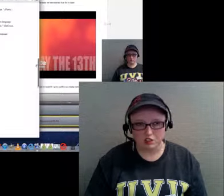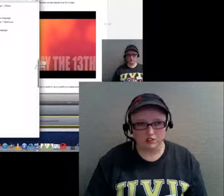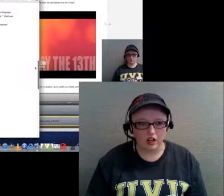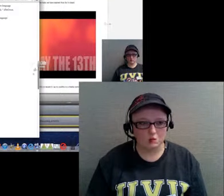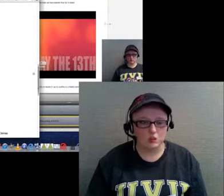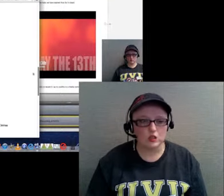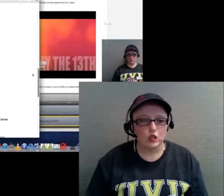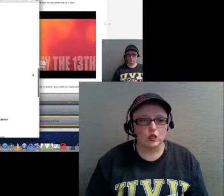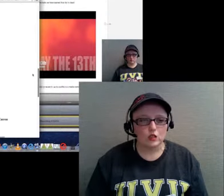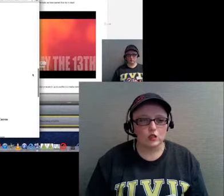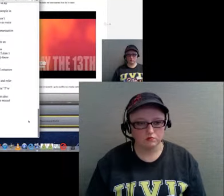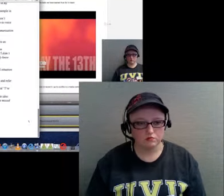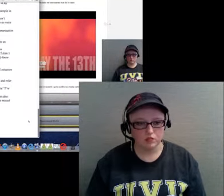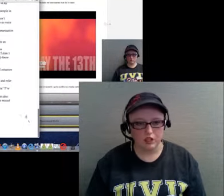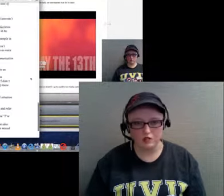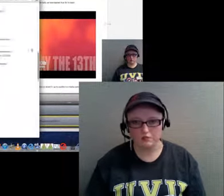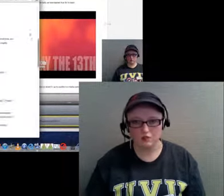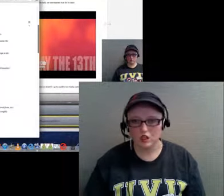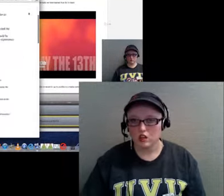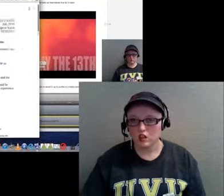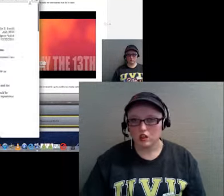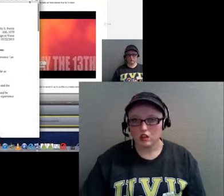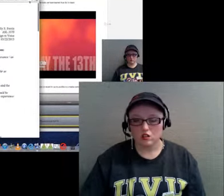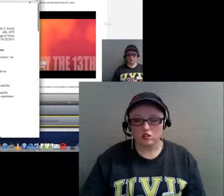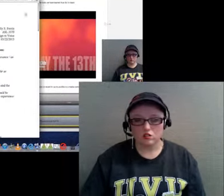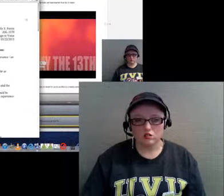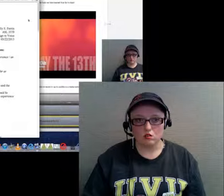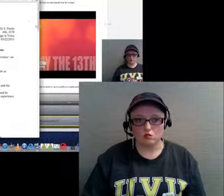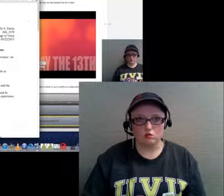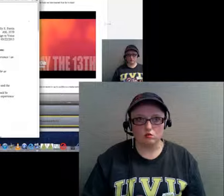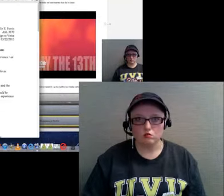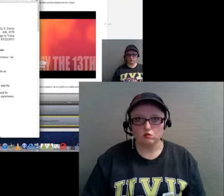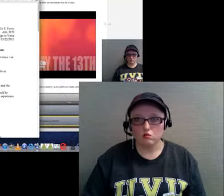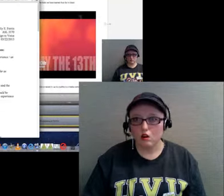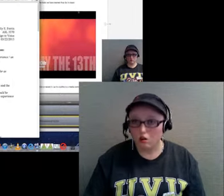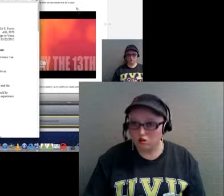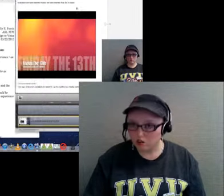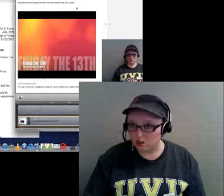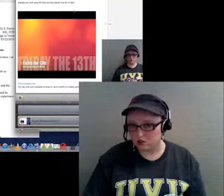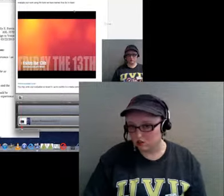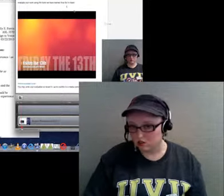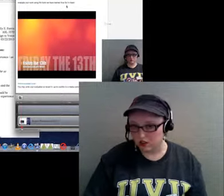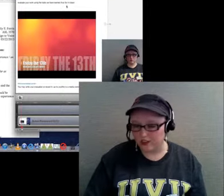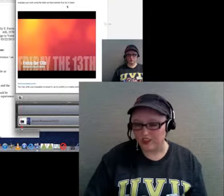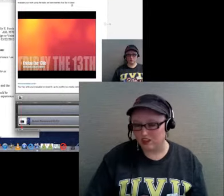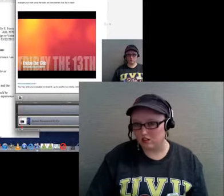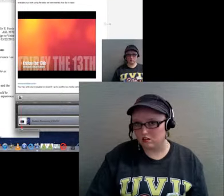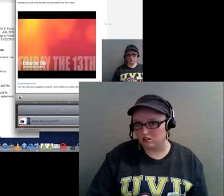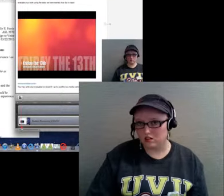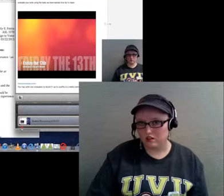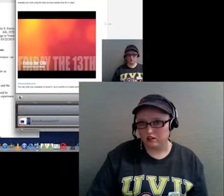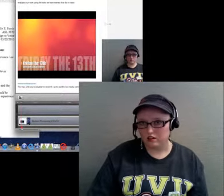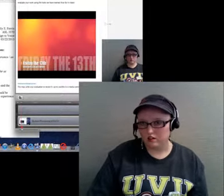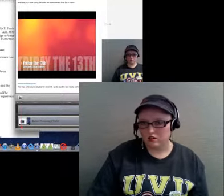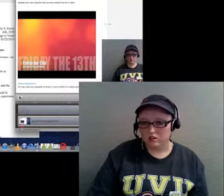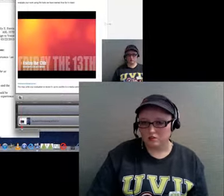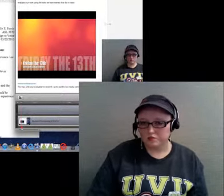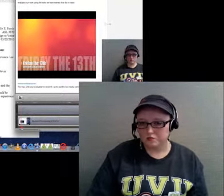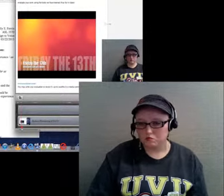very much of that happened. Okay. So, overall, I think